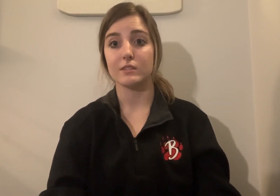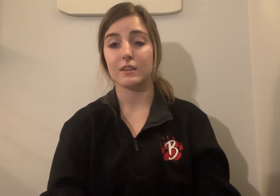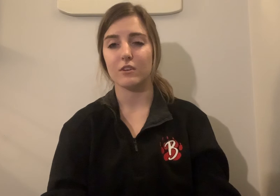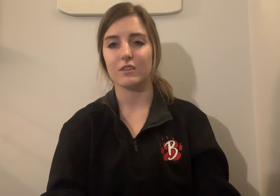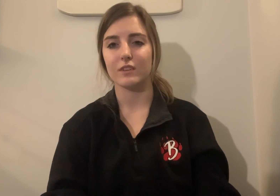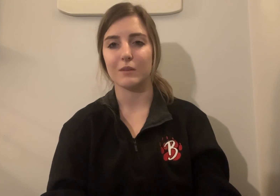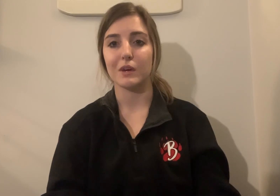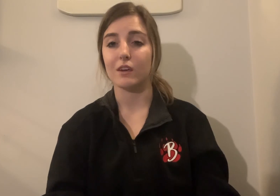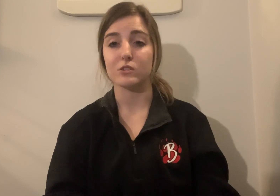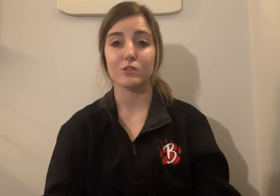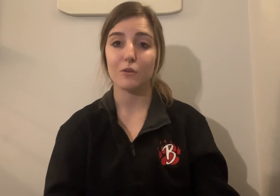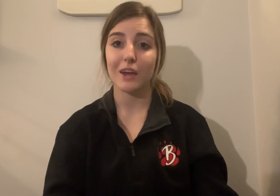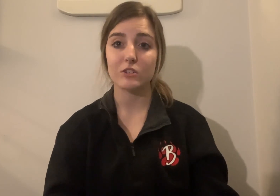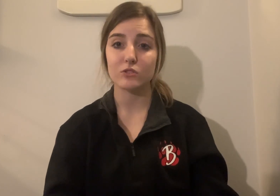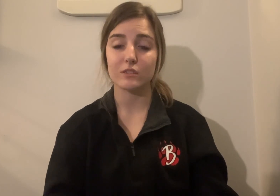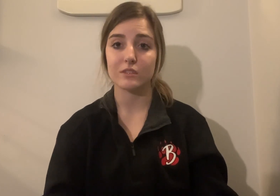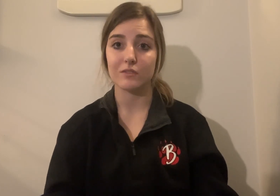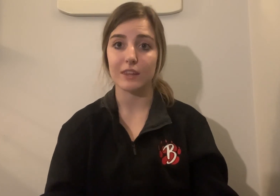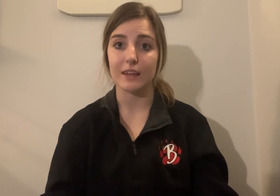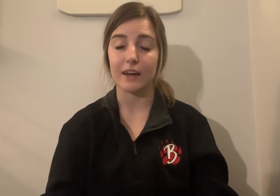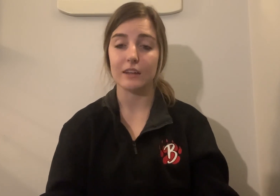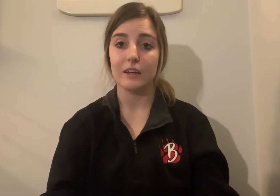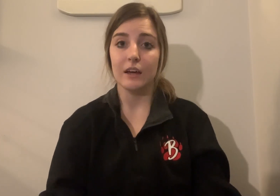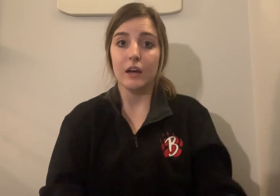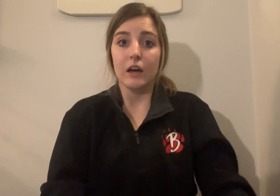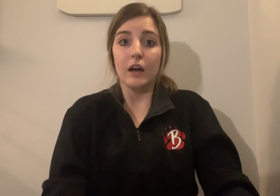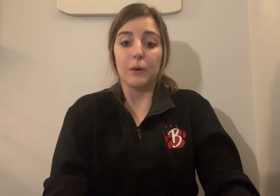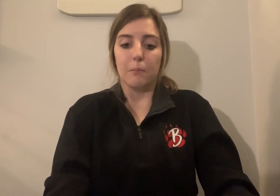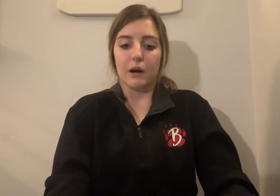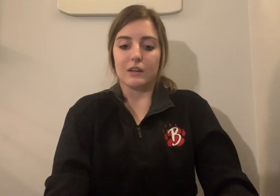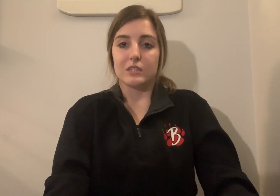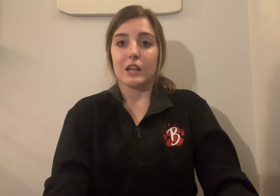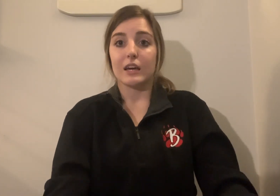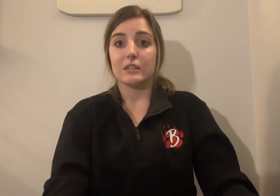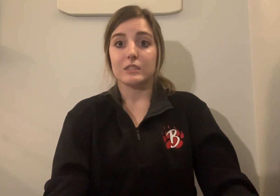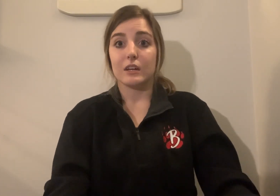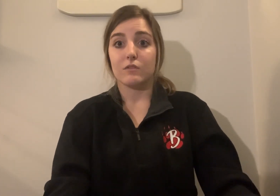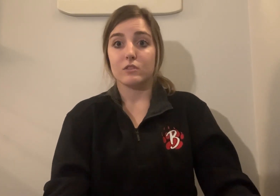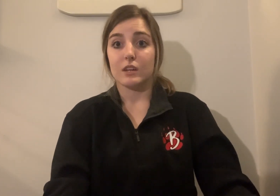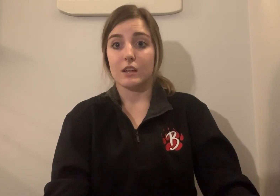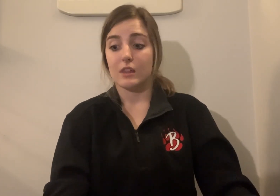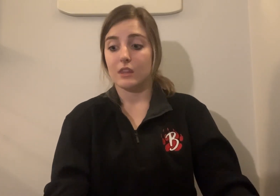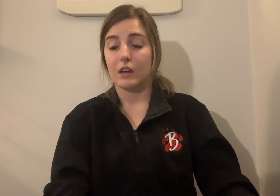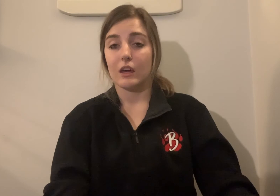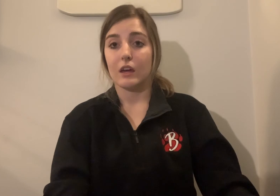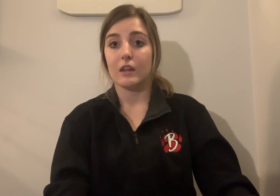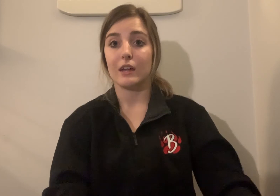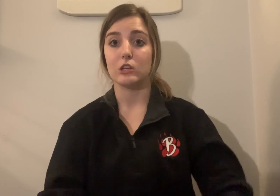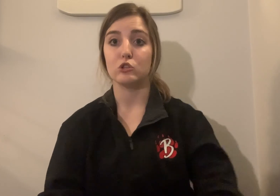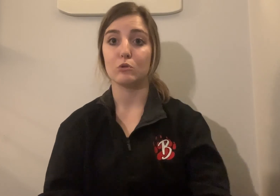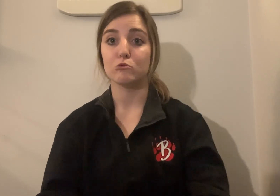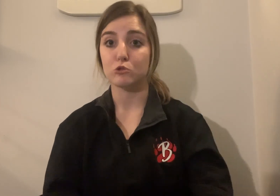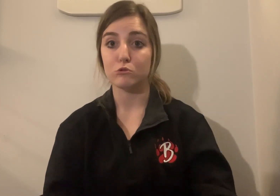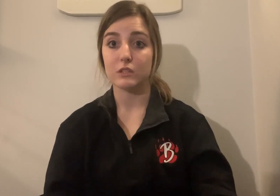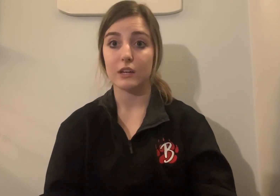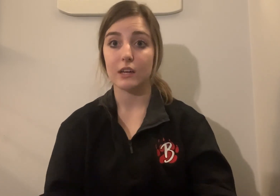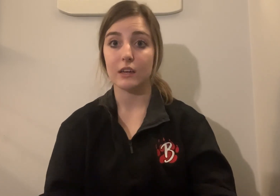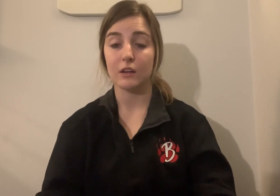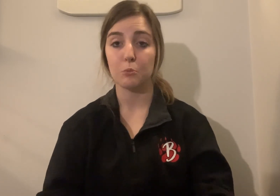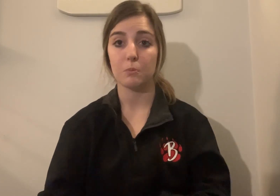thought of like making a snow angel and stuff like that. But like I said, if there's anything that I don't do today, let